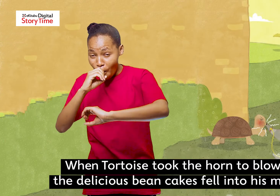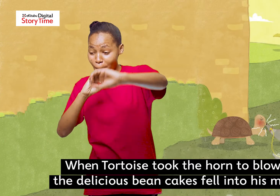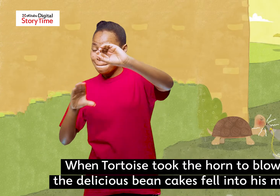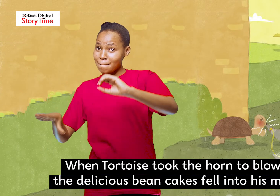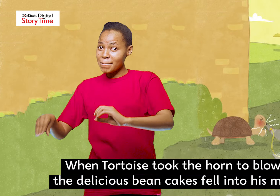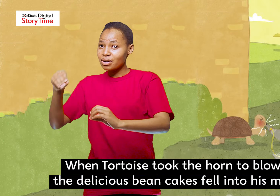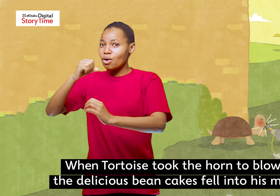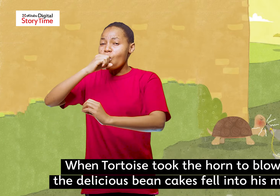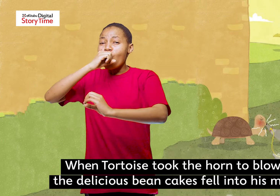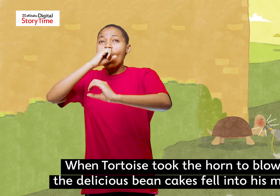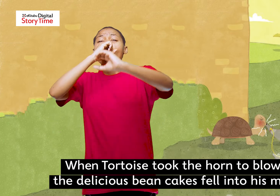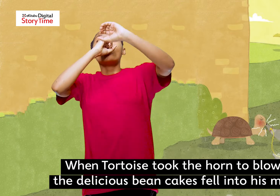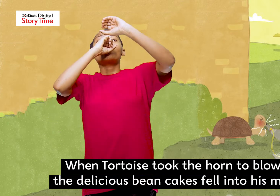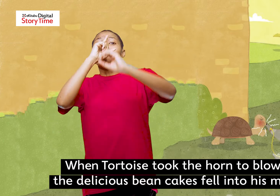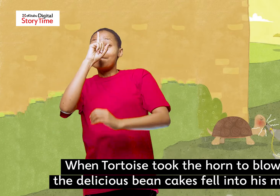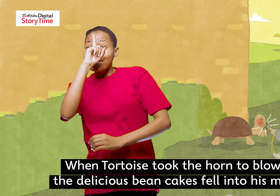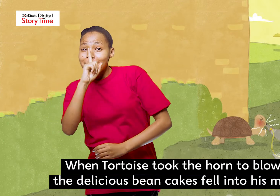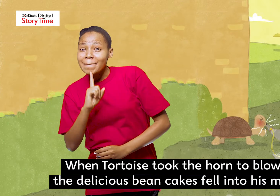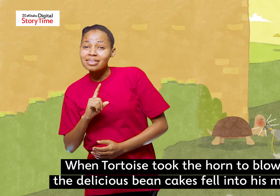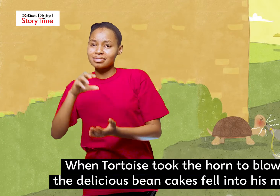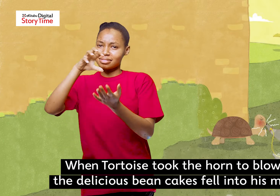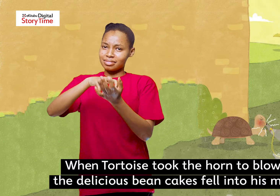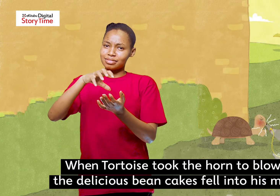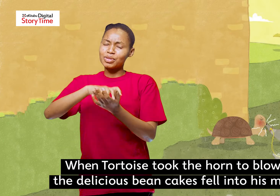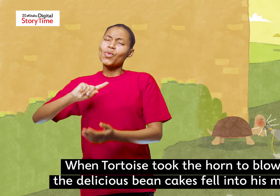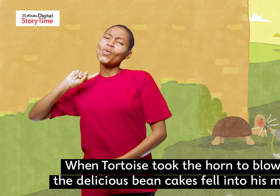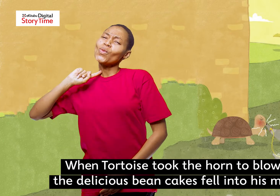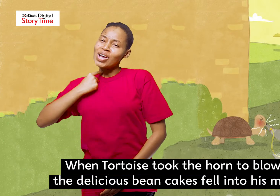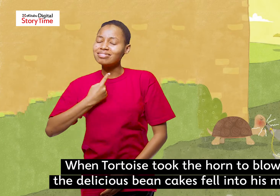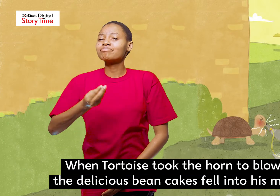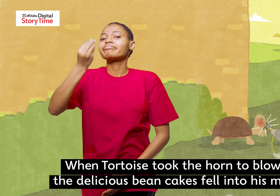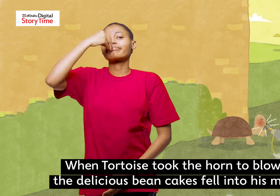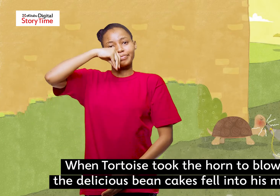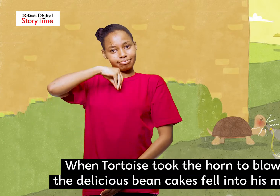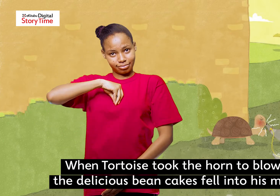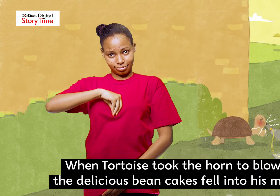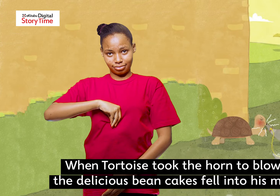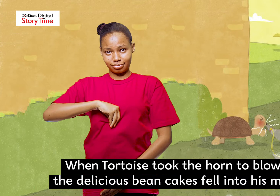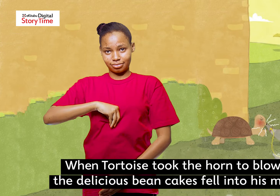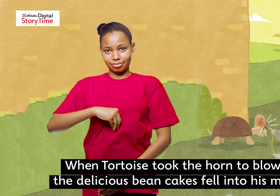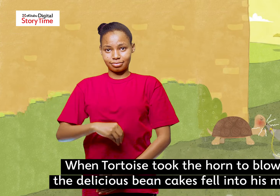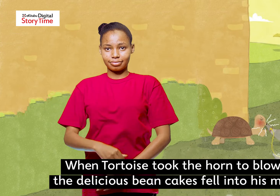When Tortoise took the horn to blow it, the delicious bean cakes fell into his mouth.